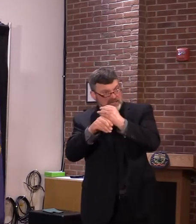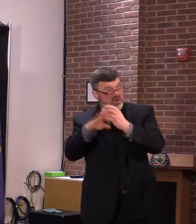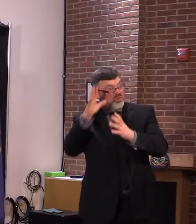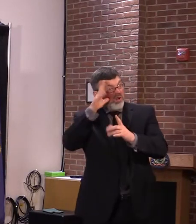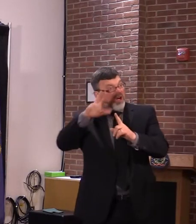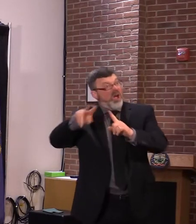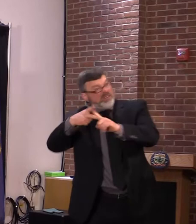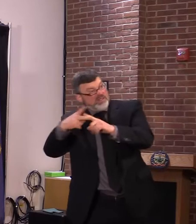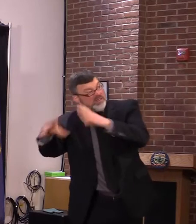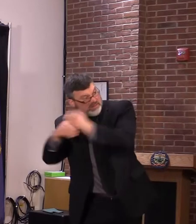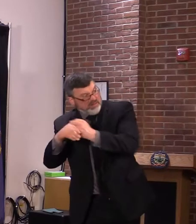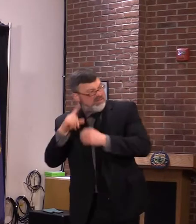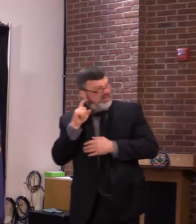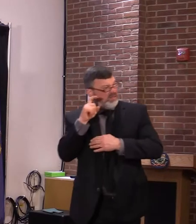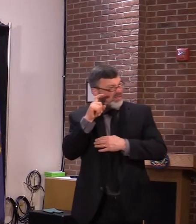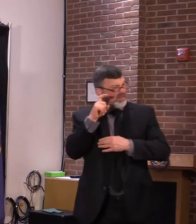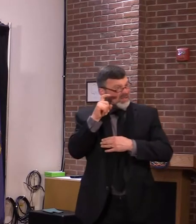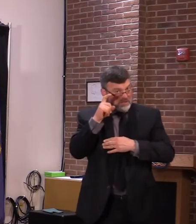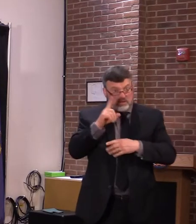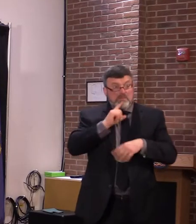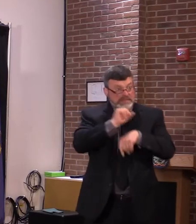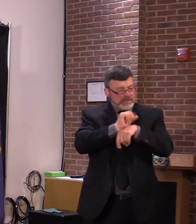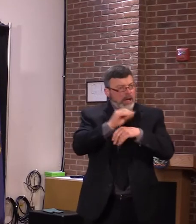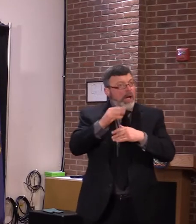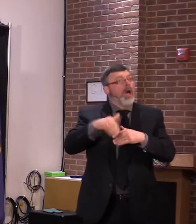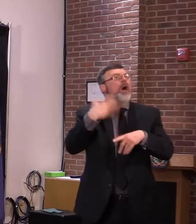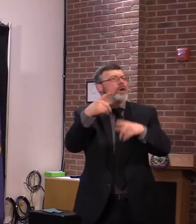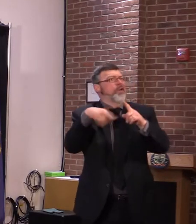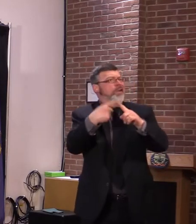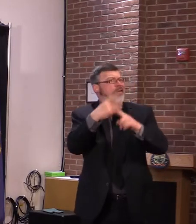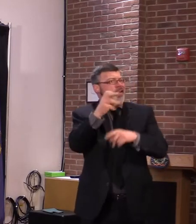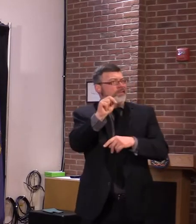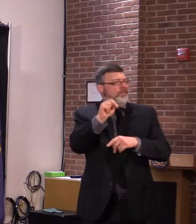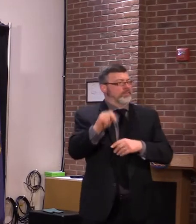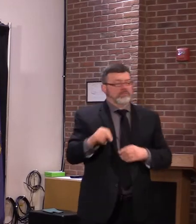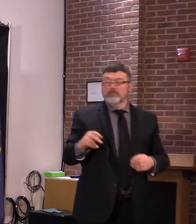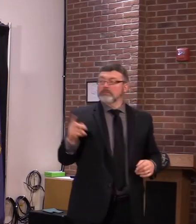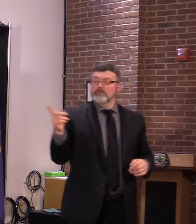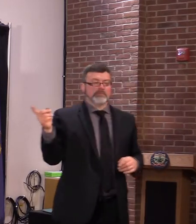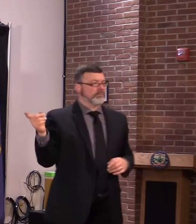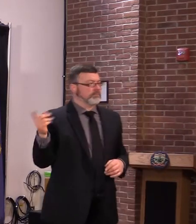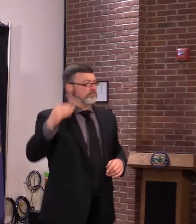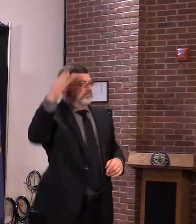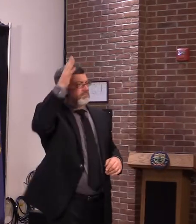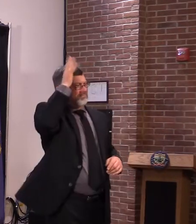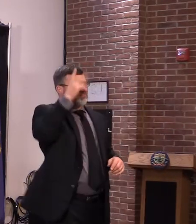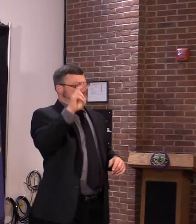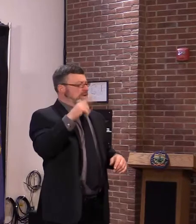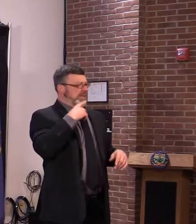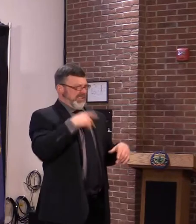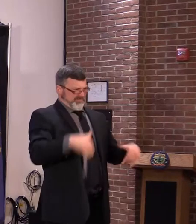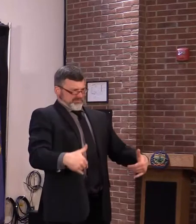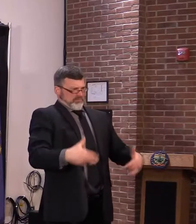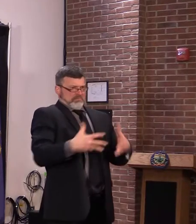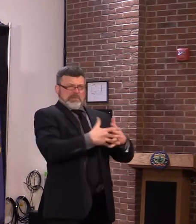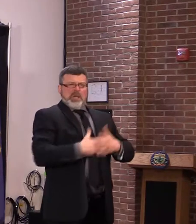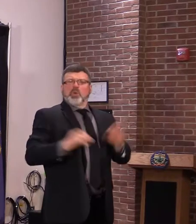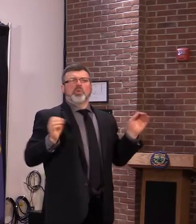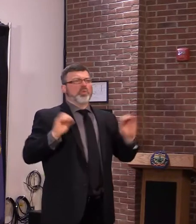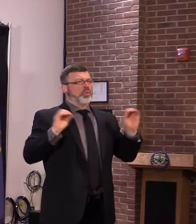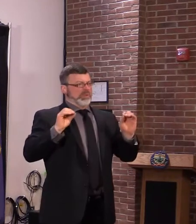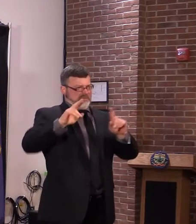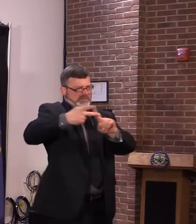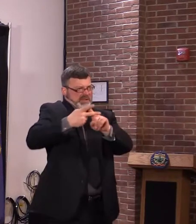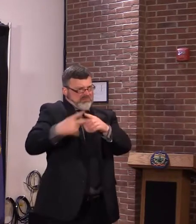goes? So there is no talk in the United States for needing a second booster shot, so no timeline